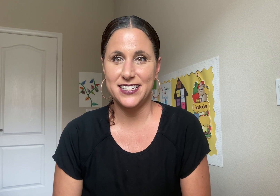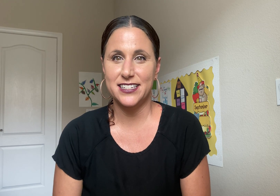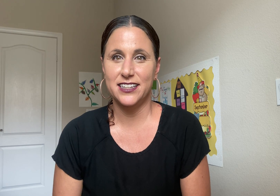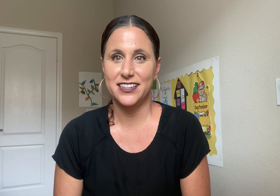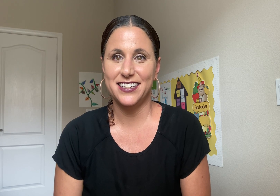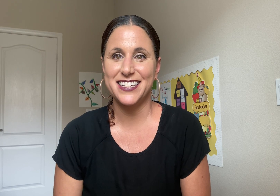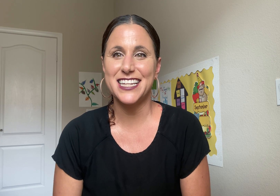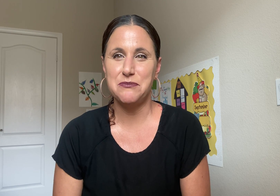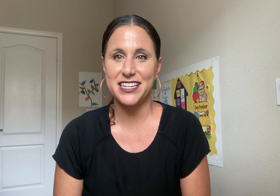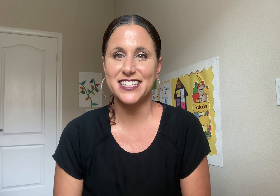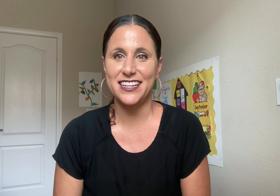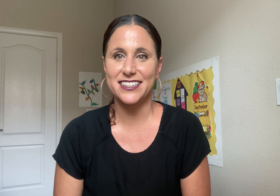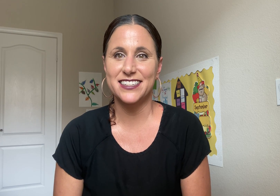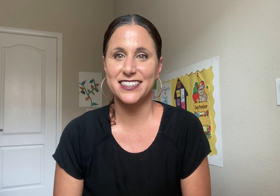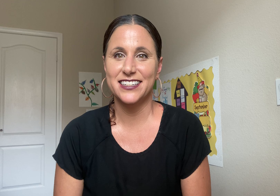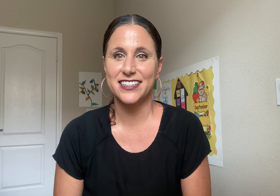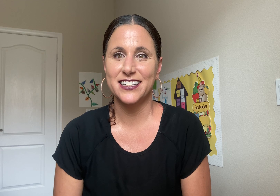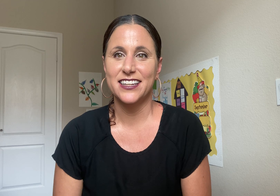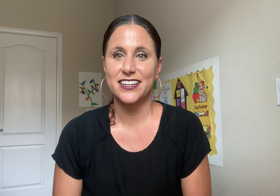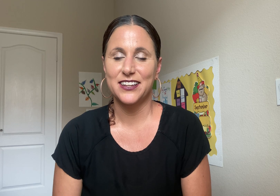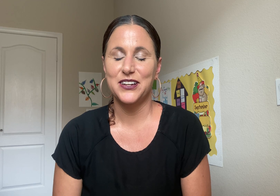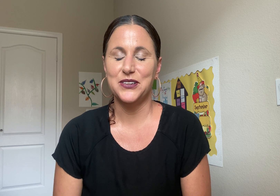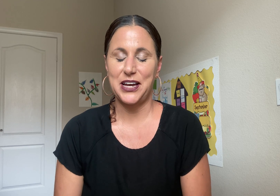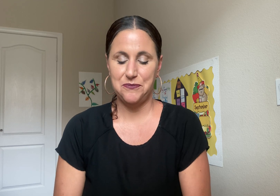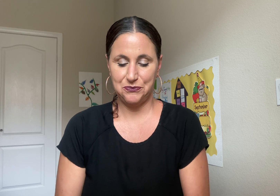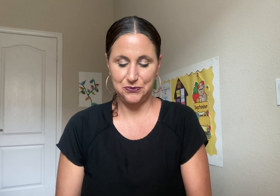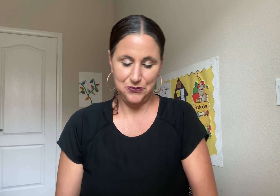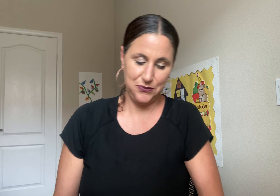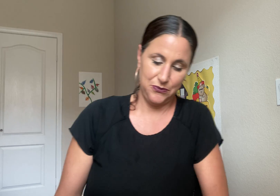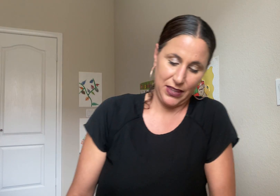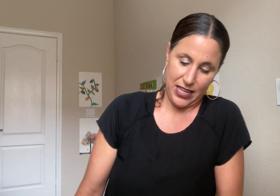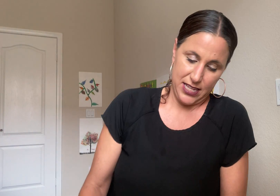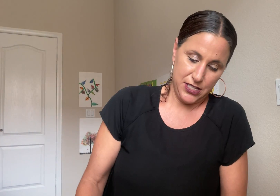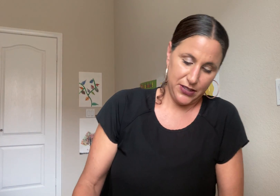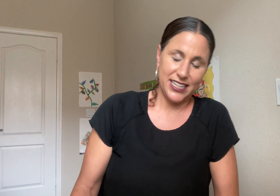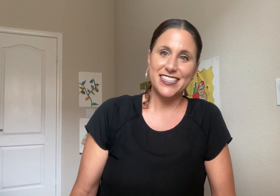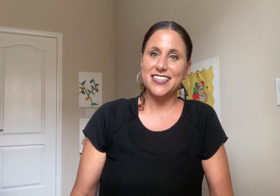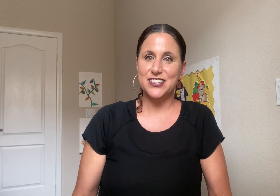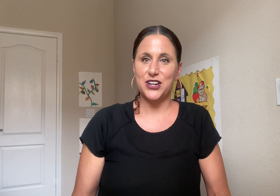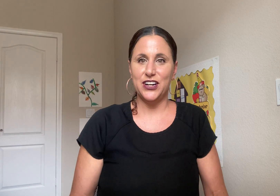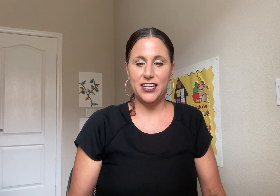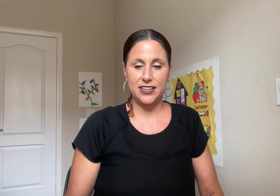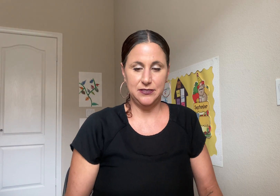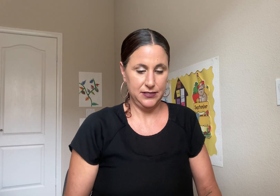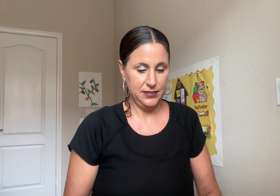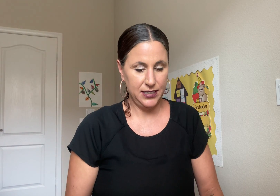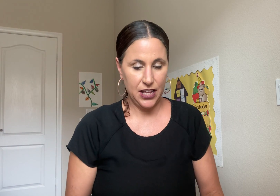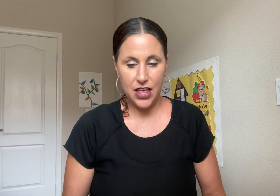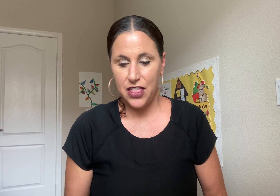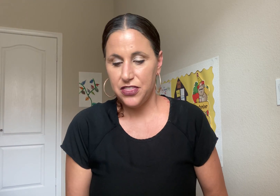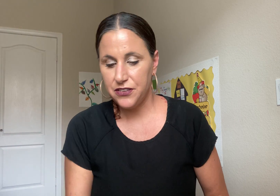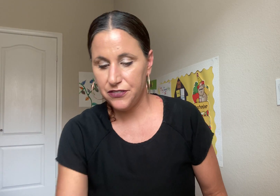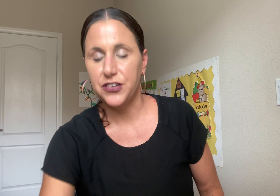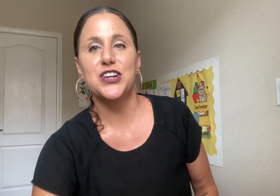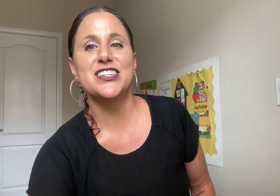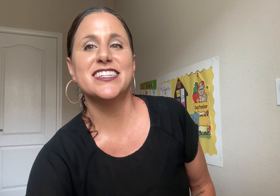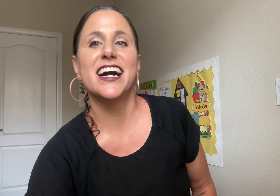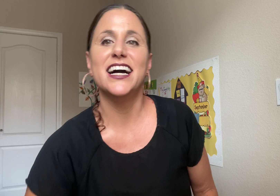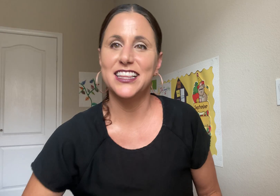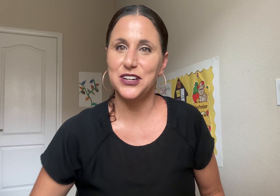is. Does that make sense? Okay, so let's get started. The first color